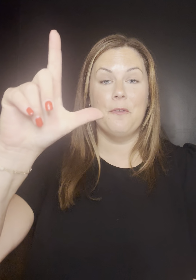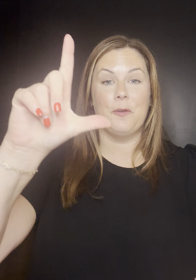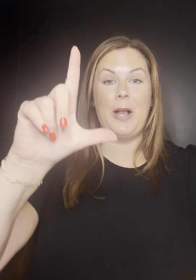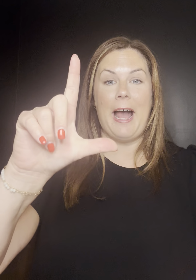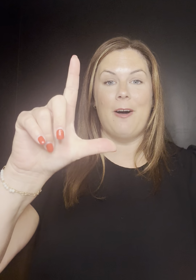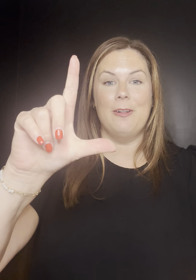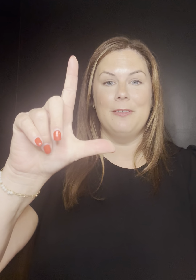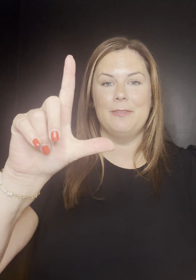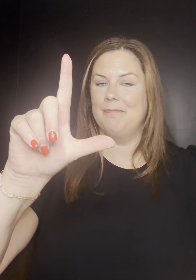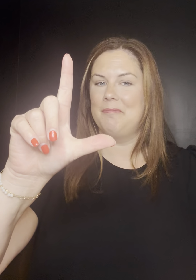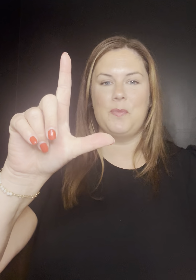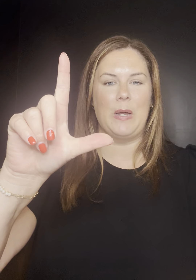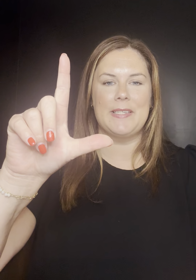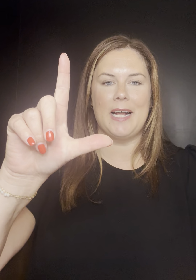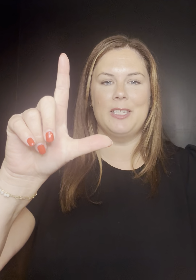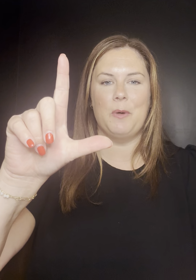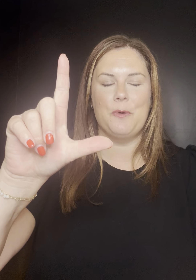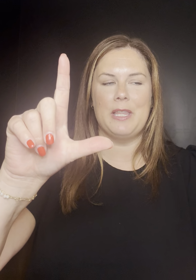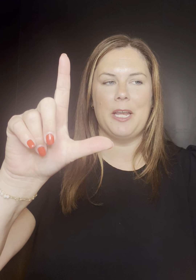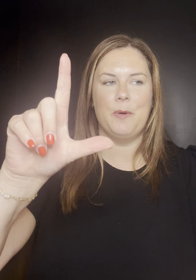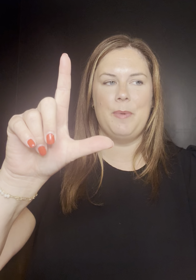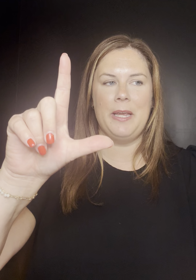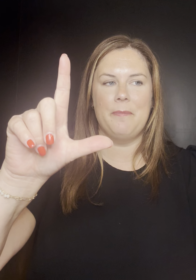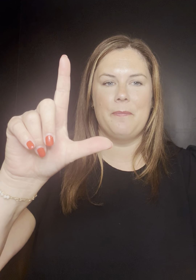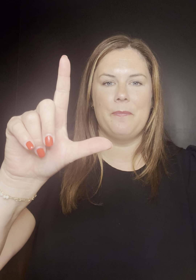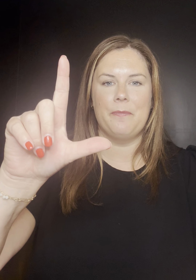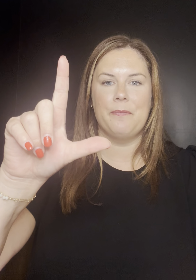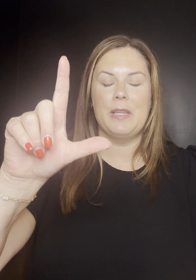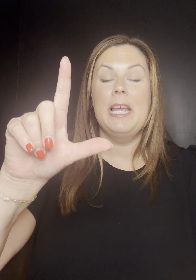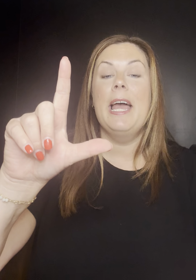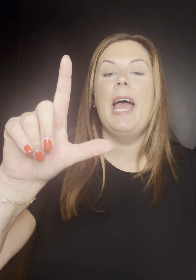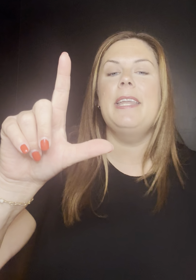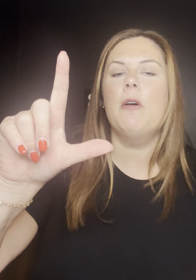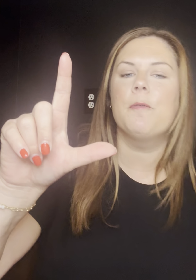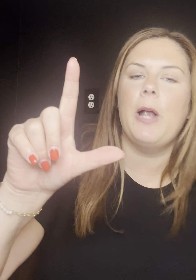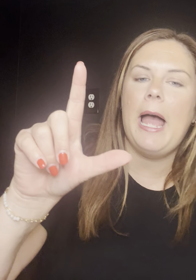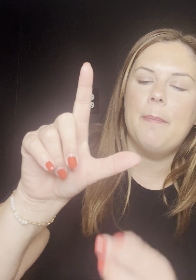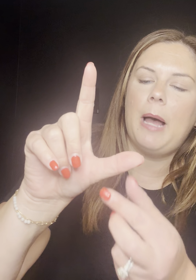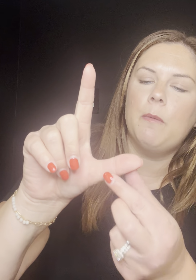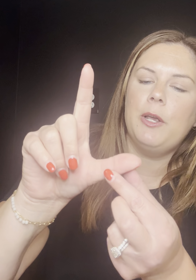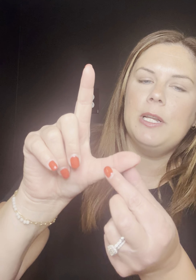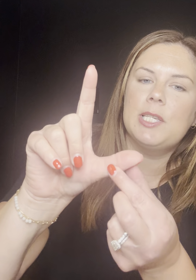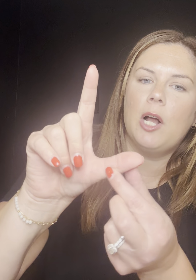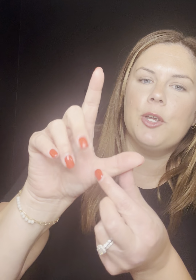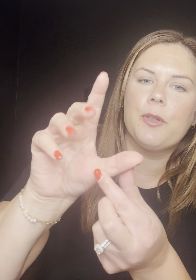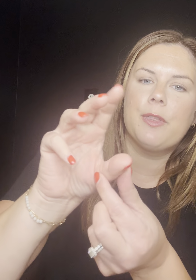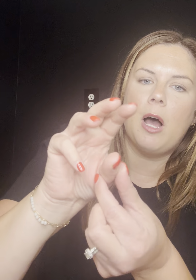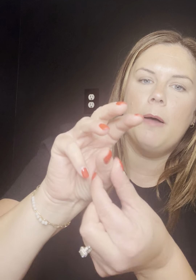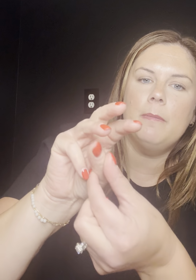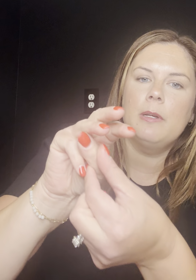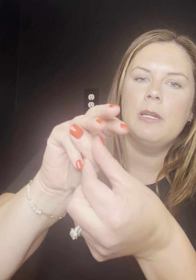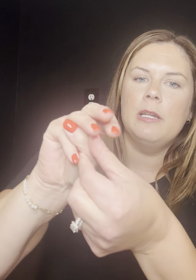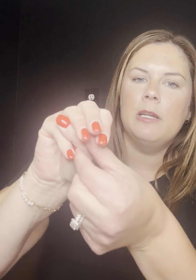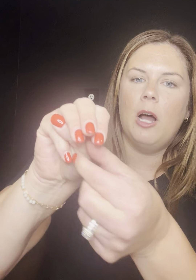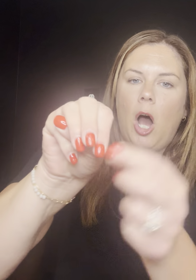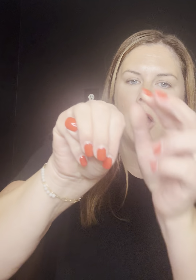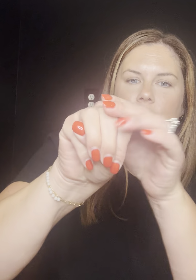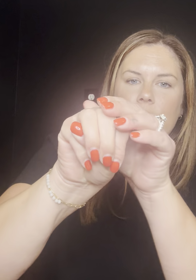For L, exactly what you would think it would be. And now for M, I want you to tuck your thumb